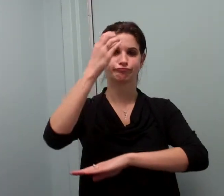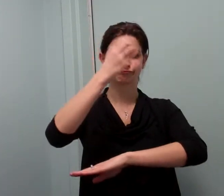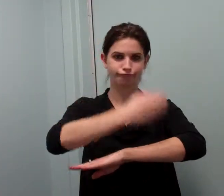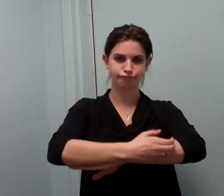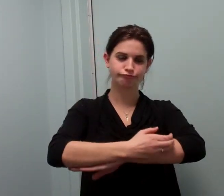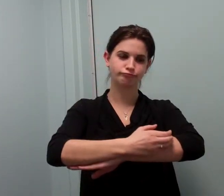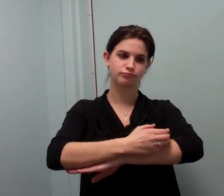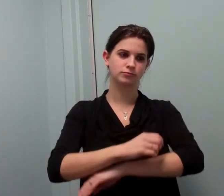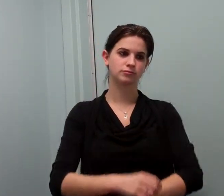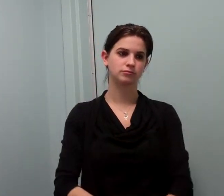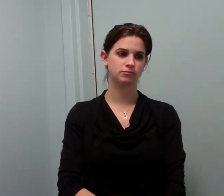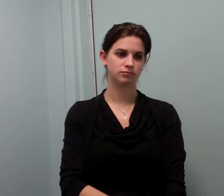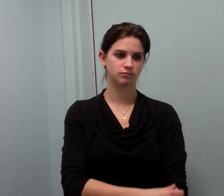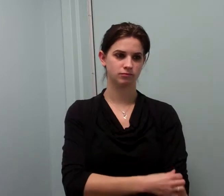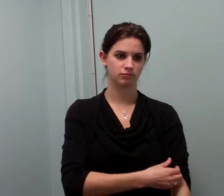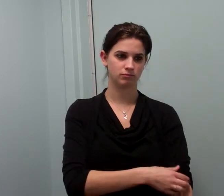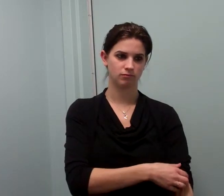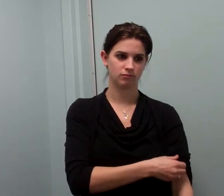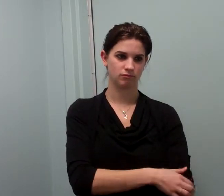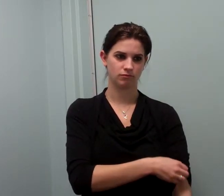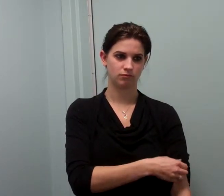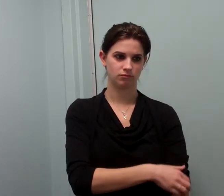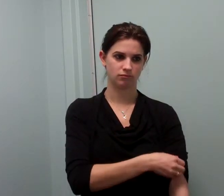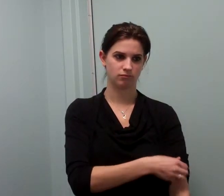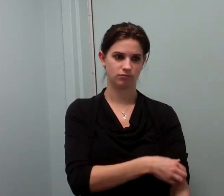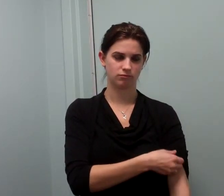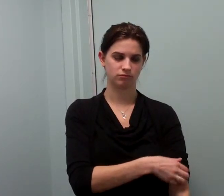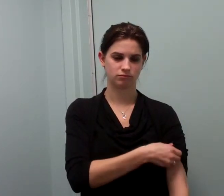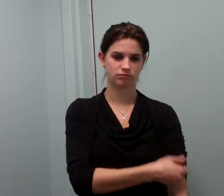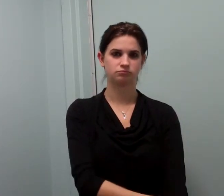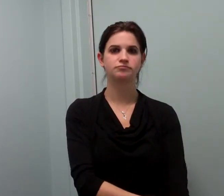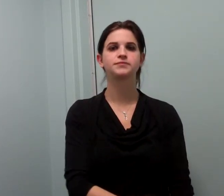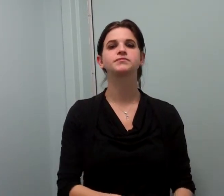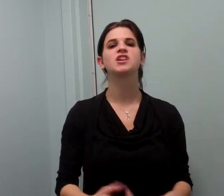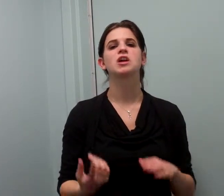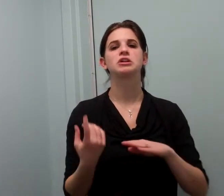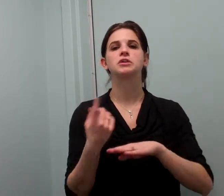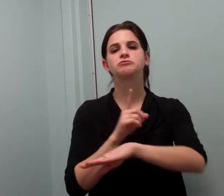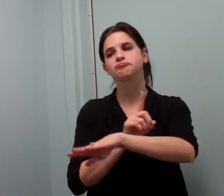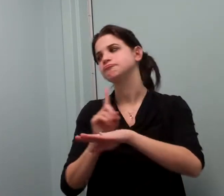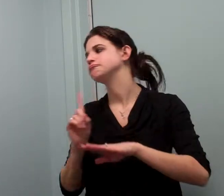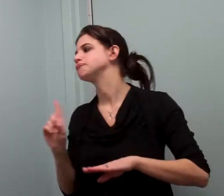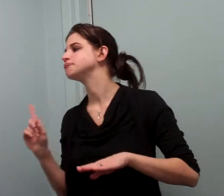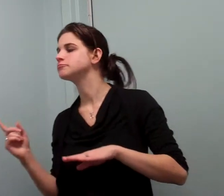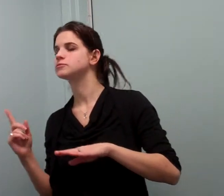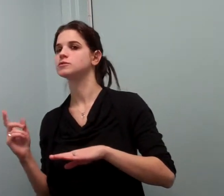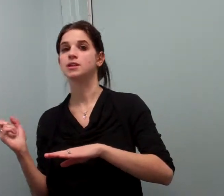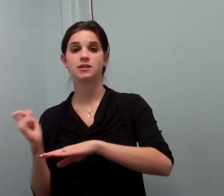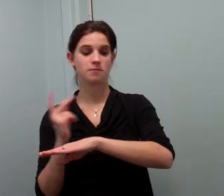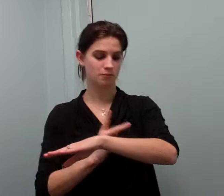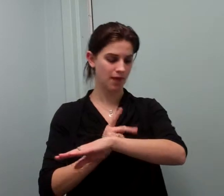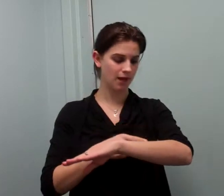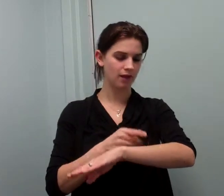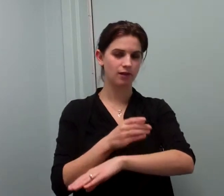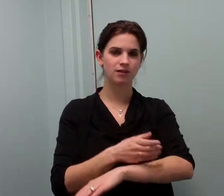a table or whatever, especially sometimes you come back and then there is moisture all around the outside of it. I did